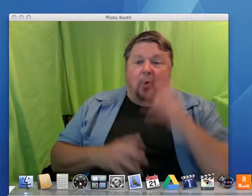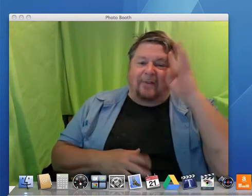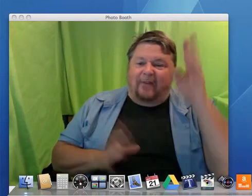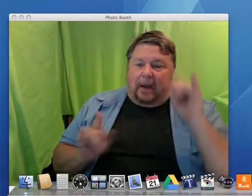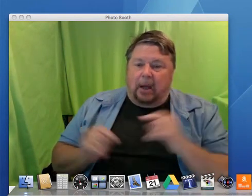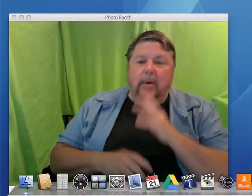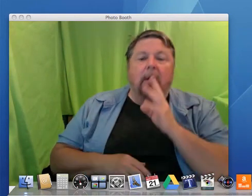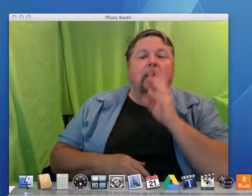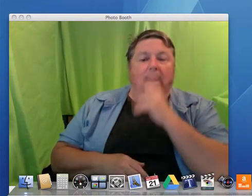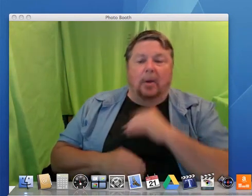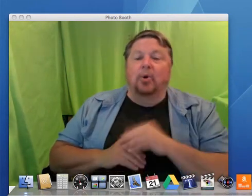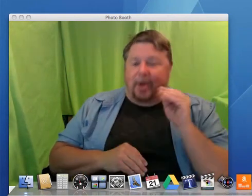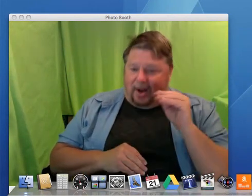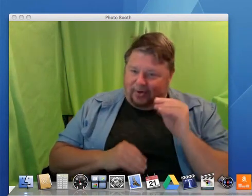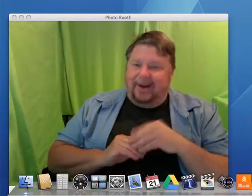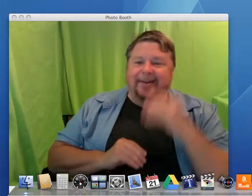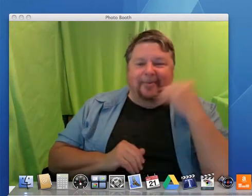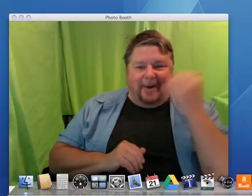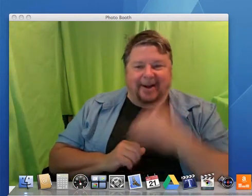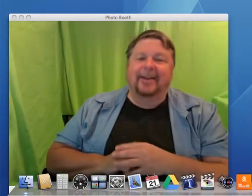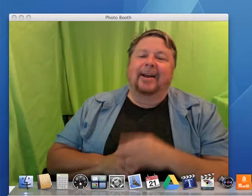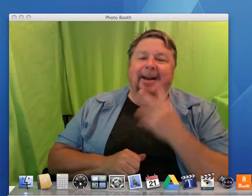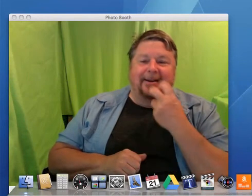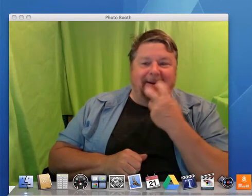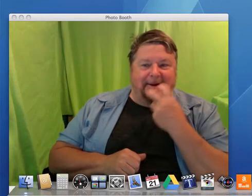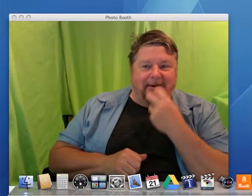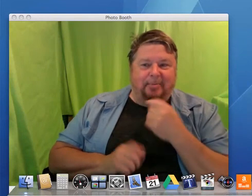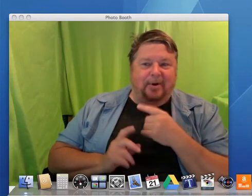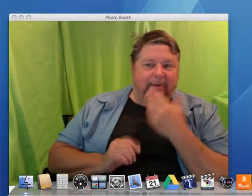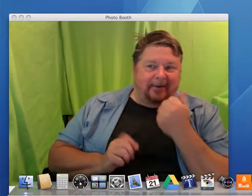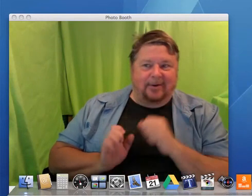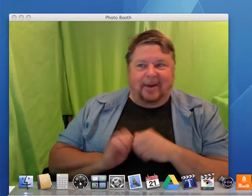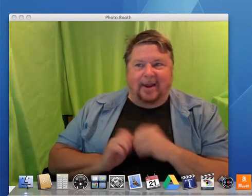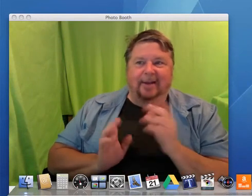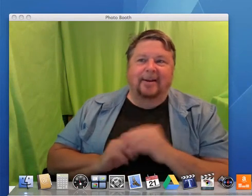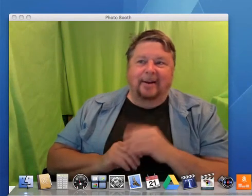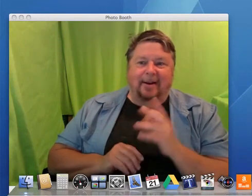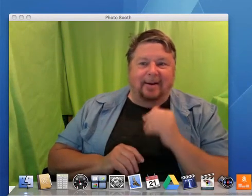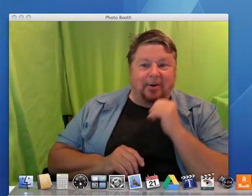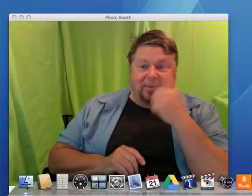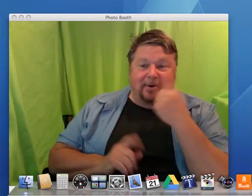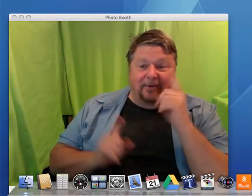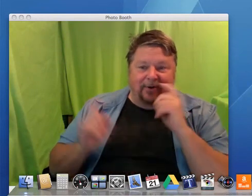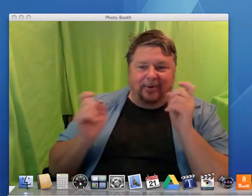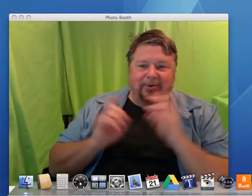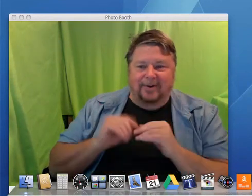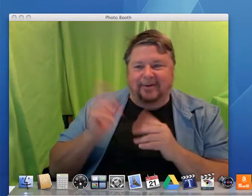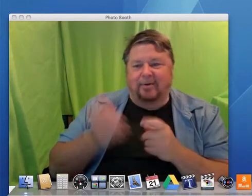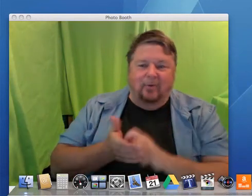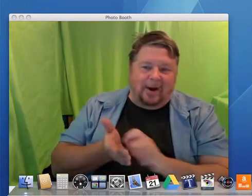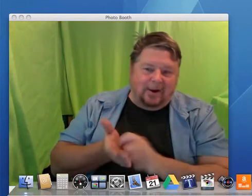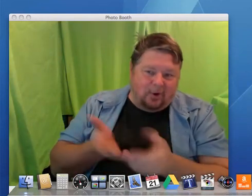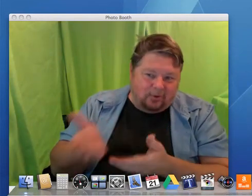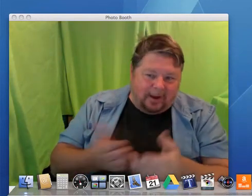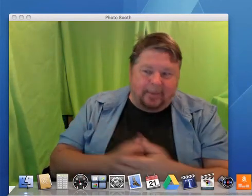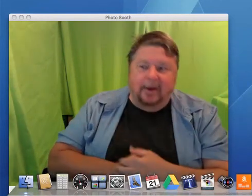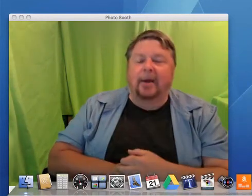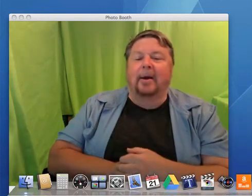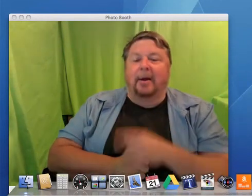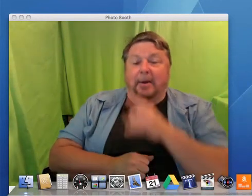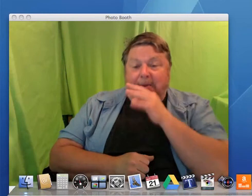just fake it, nod your head, smile, and lip read as best as you can, And don't look confused. Just write notes